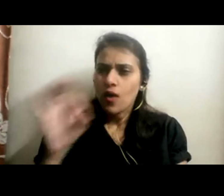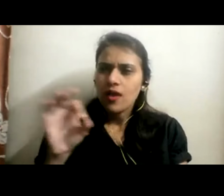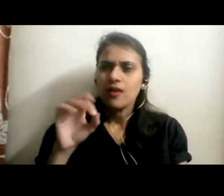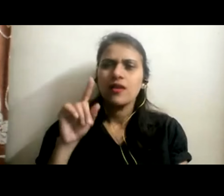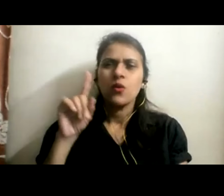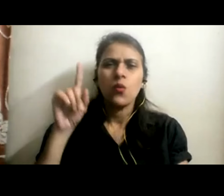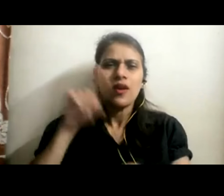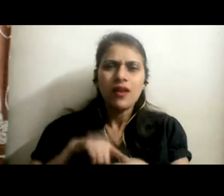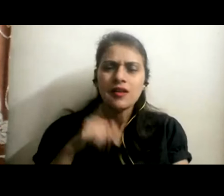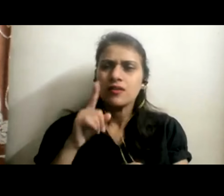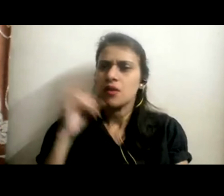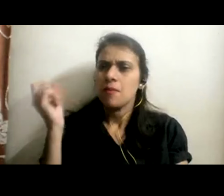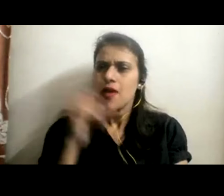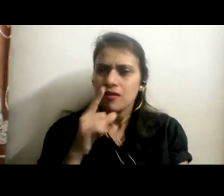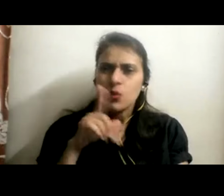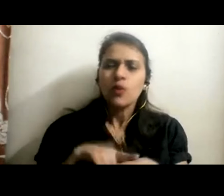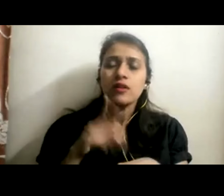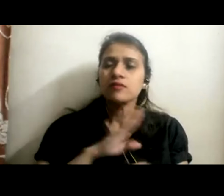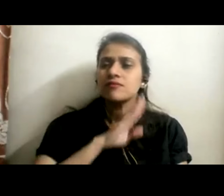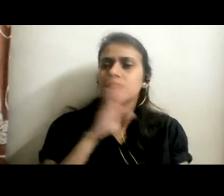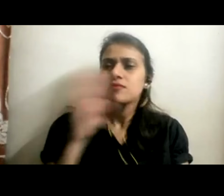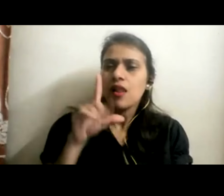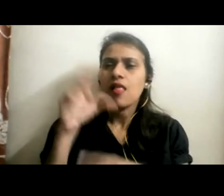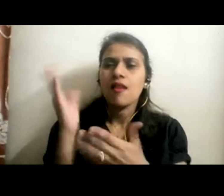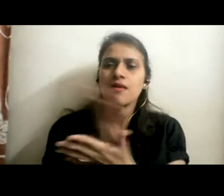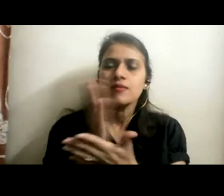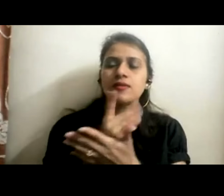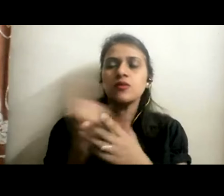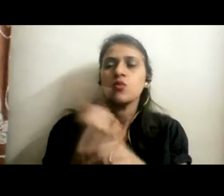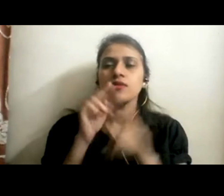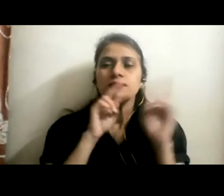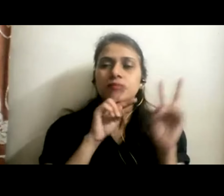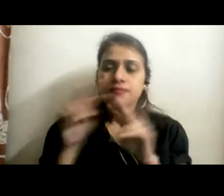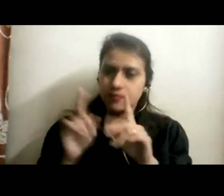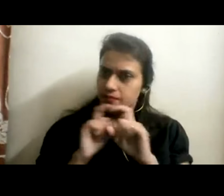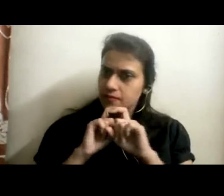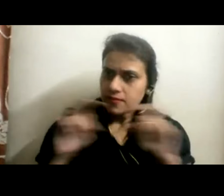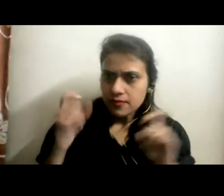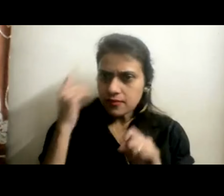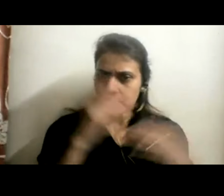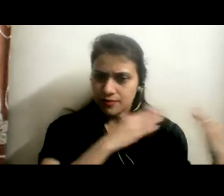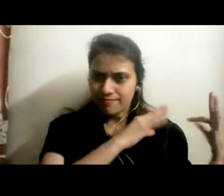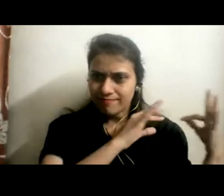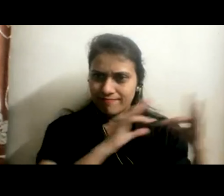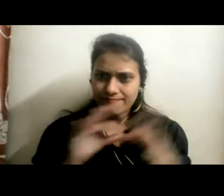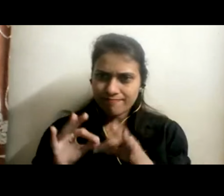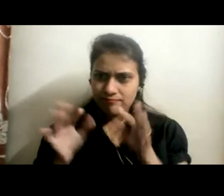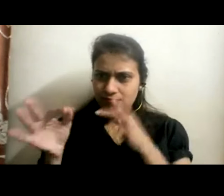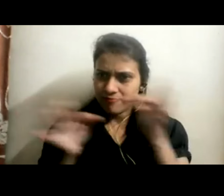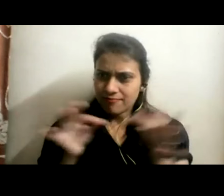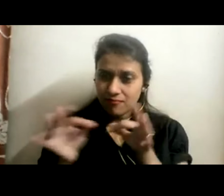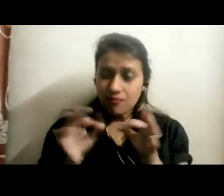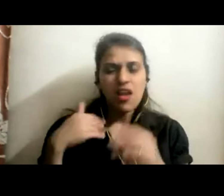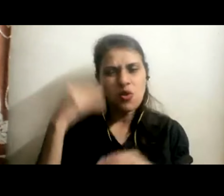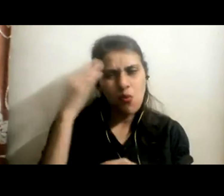what students are doing, then that would be a non-participant observer. Is it clear till here? I know this is very